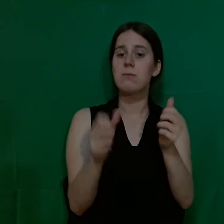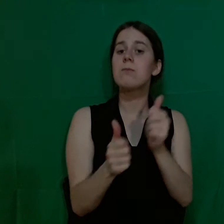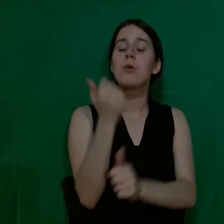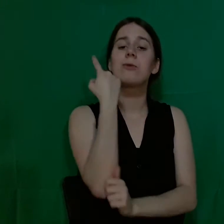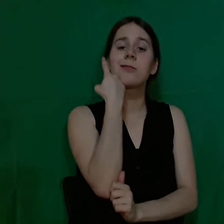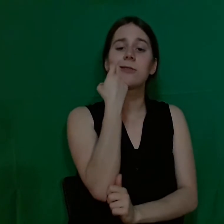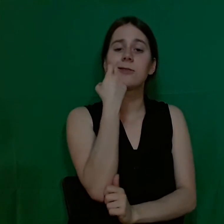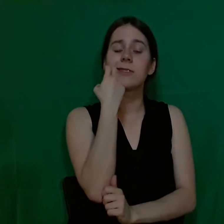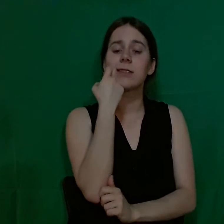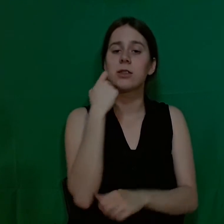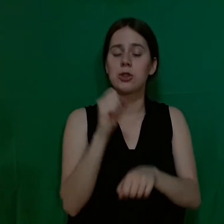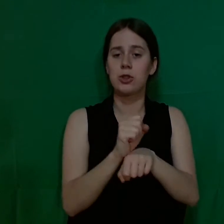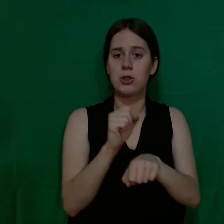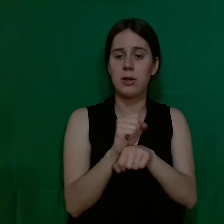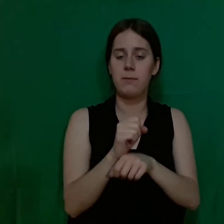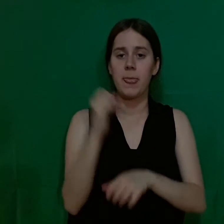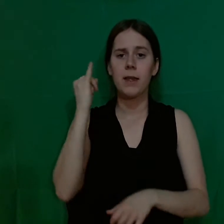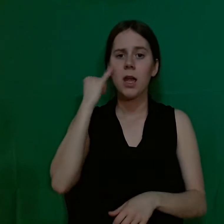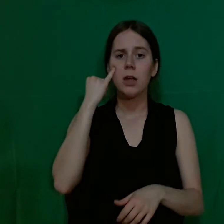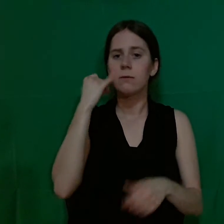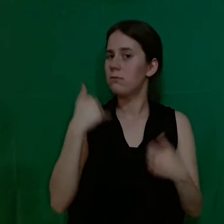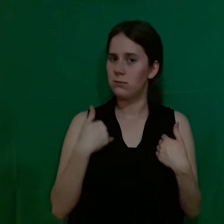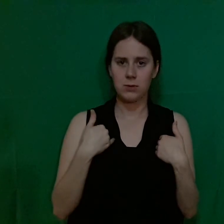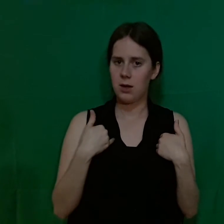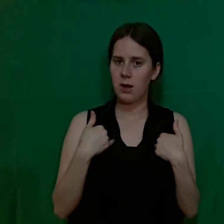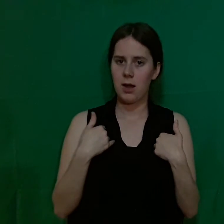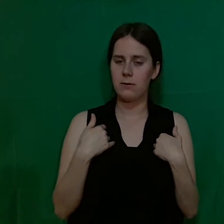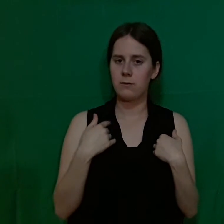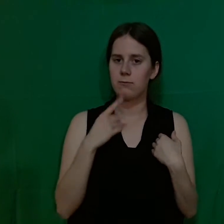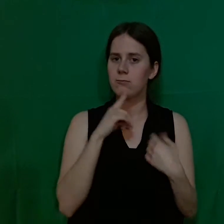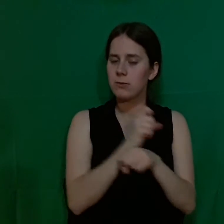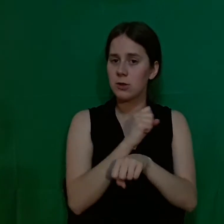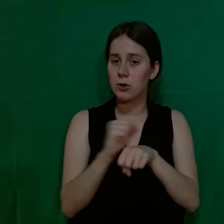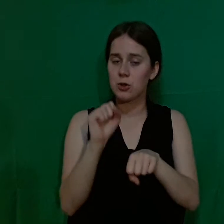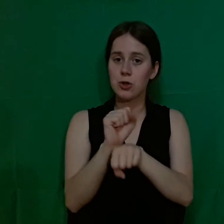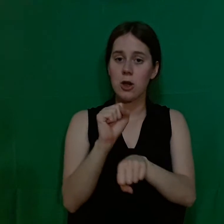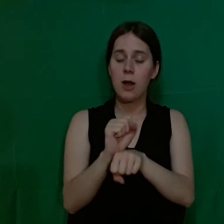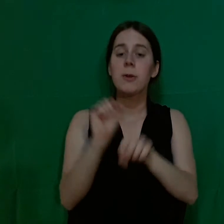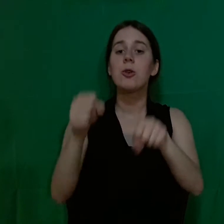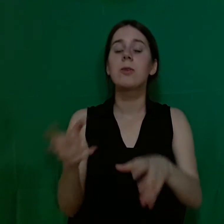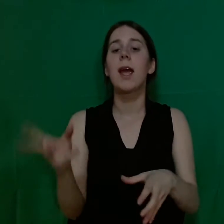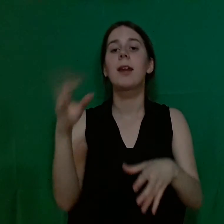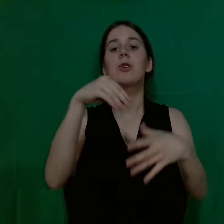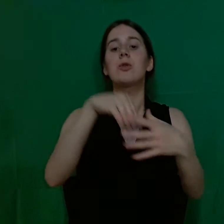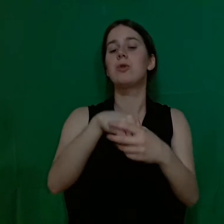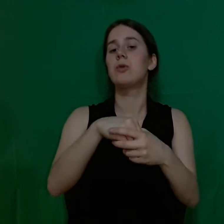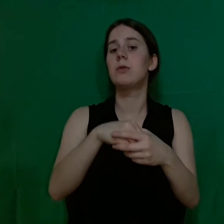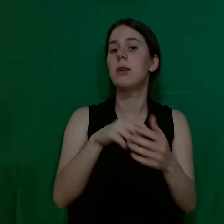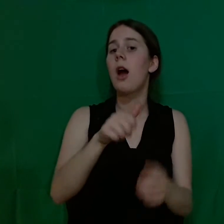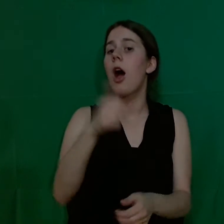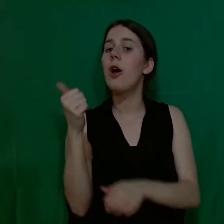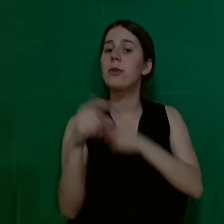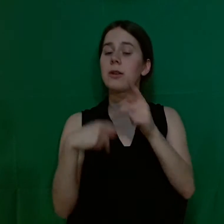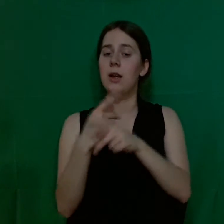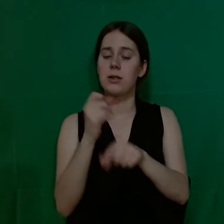like babysitting, mowing the lawns for the neighbor, walking dogs, watching dogs while people are on vacation. Anything that you did that shows